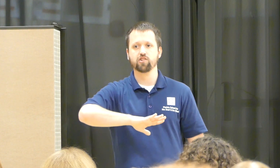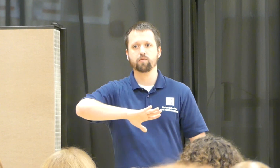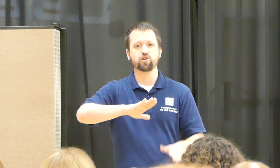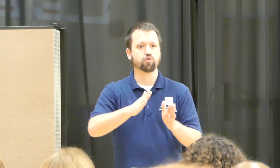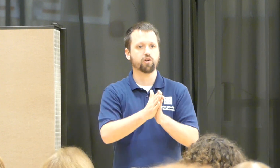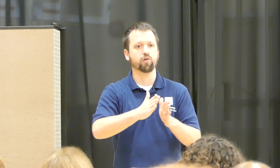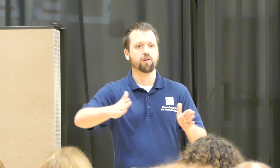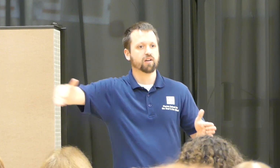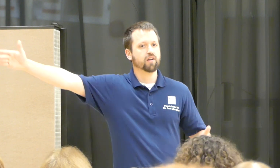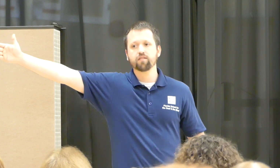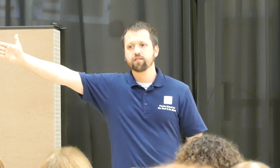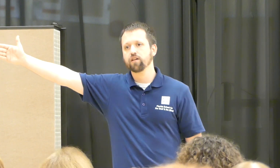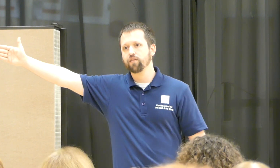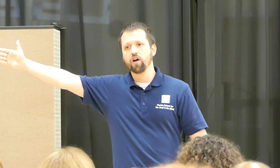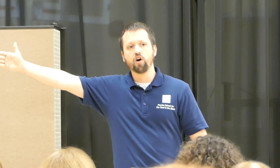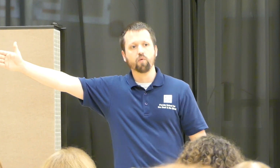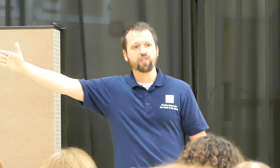be true all the way through.